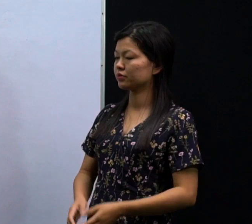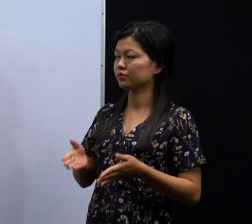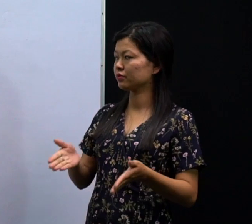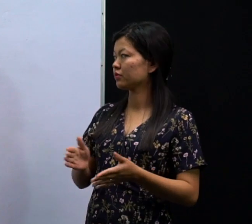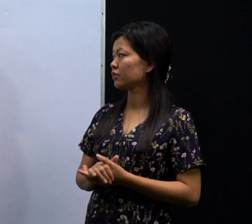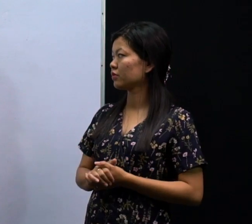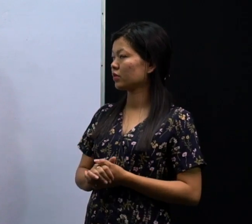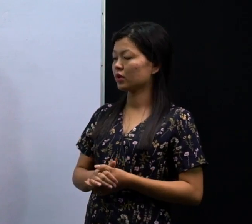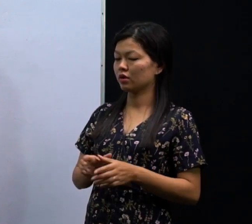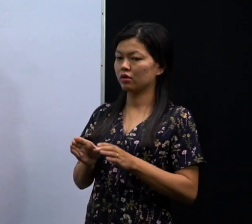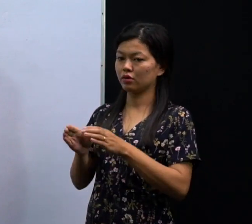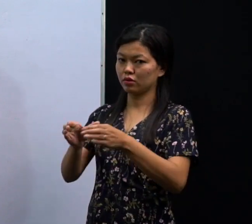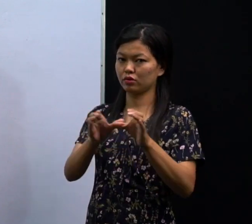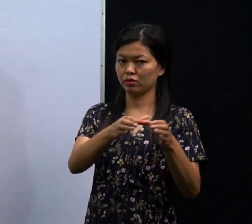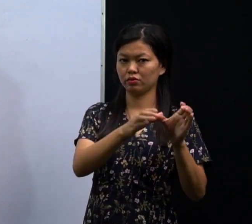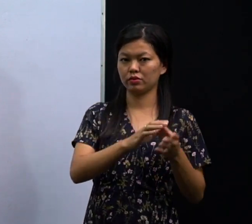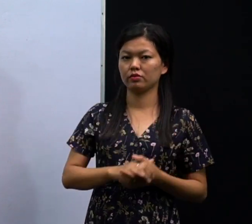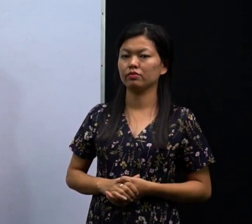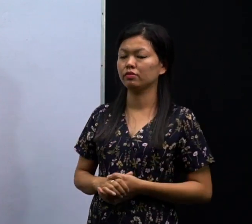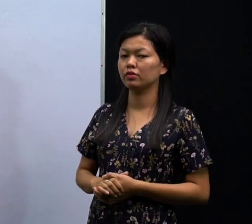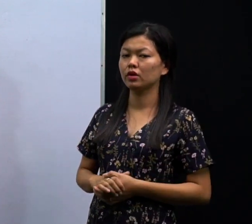Now grouping.